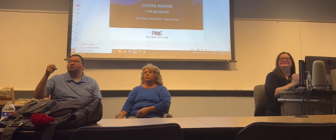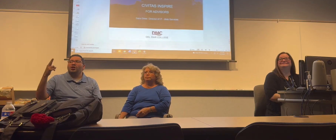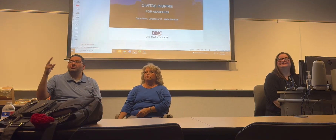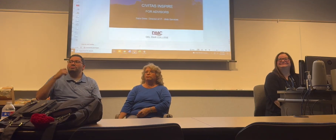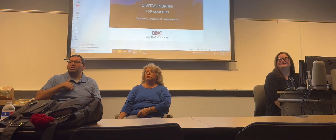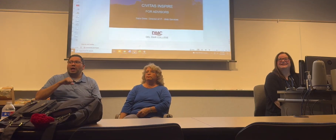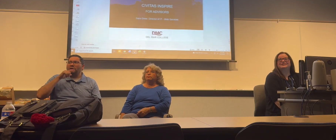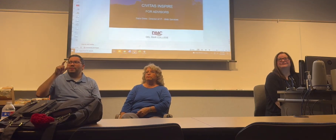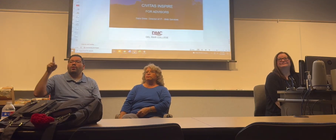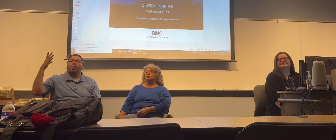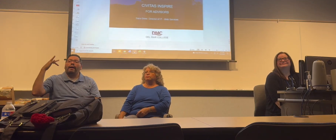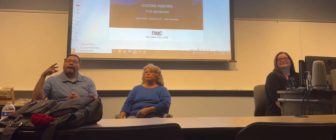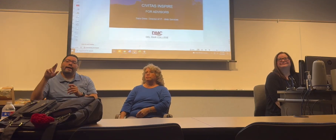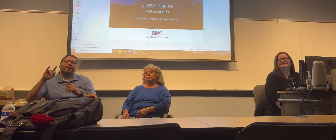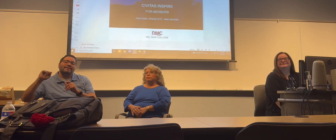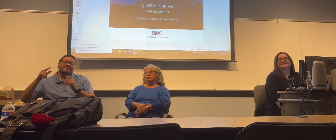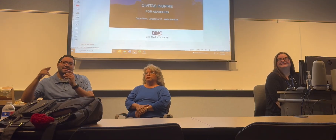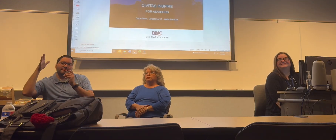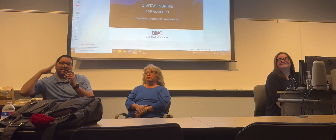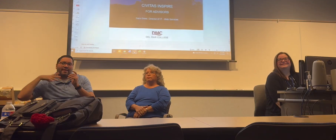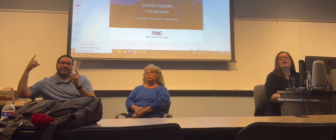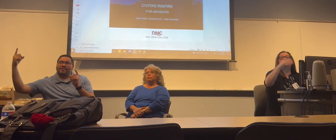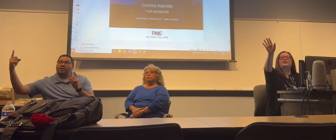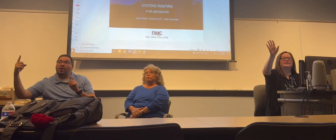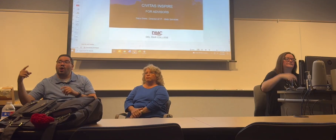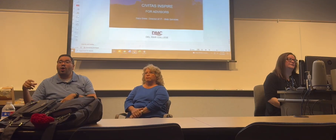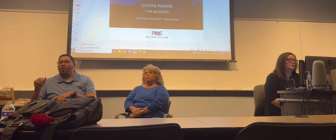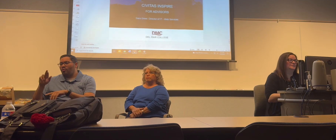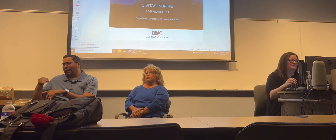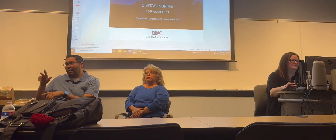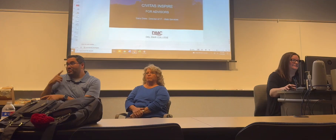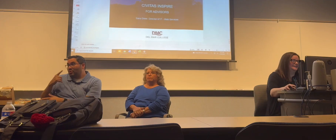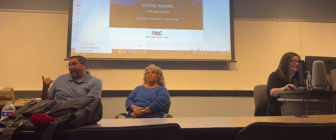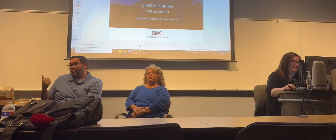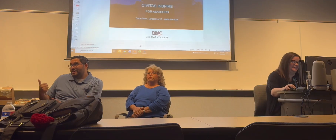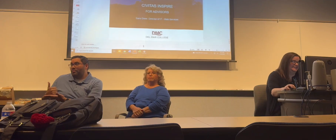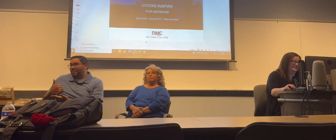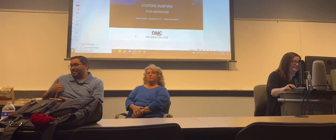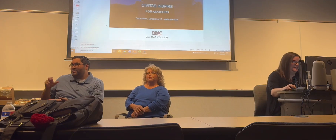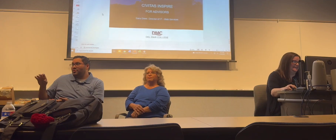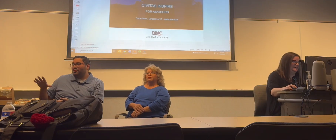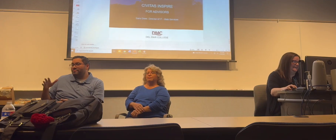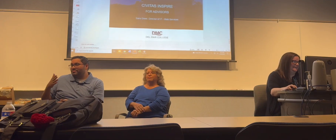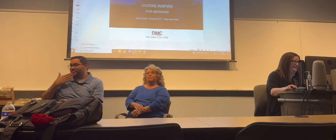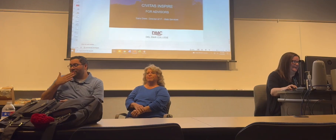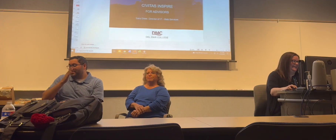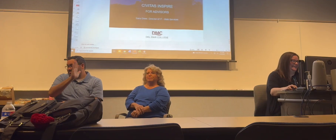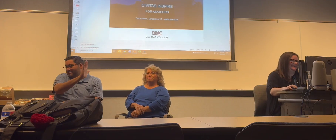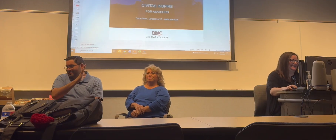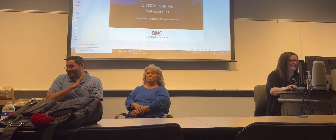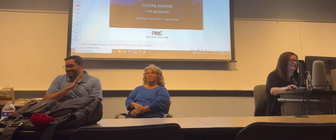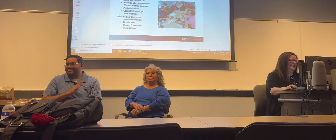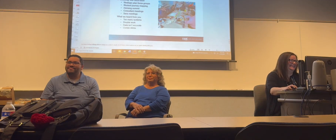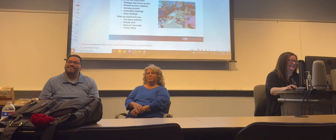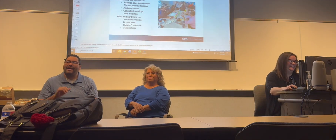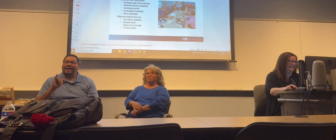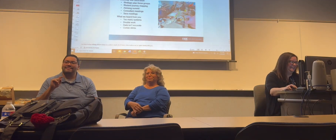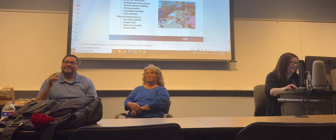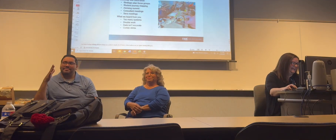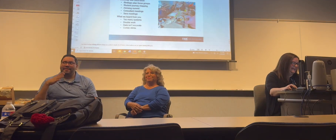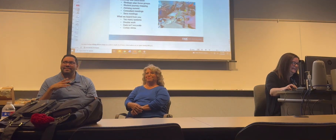now. Thank you. Oh, he's all. Oh, okay. You're good, sir, it's my